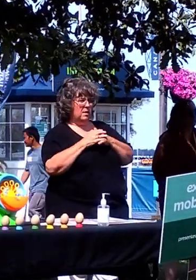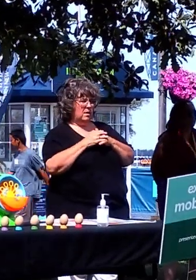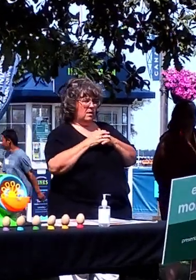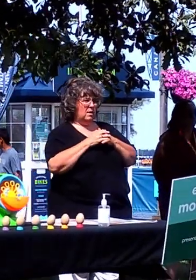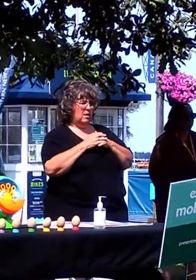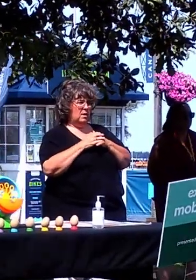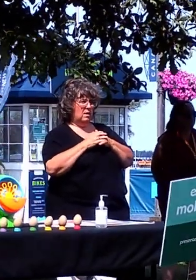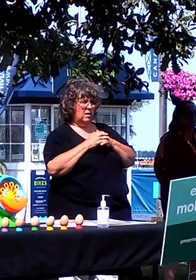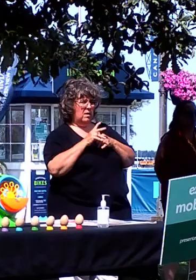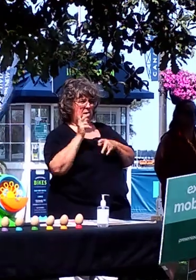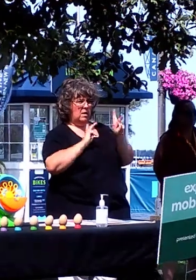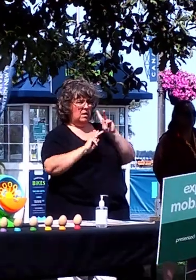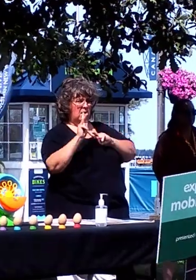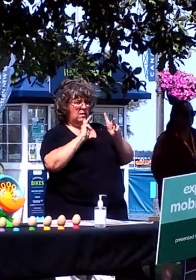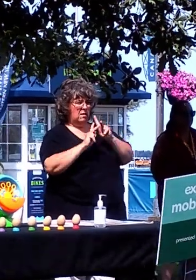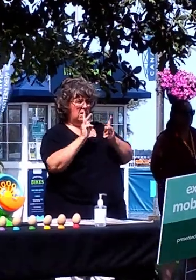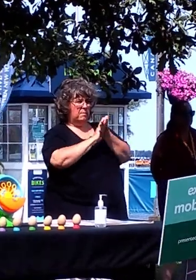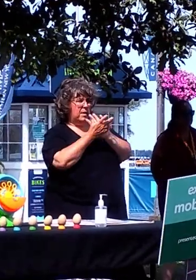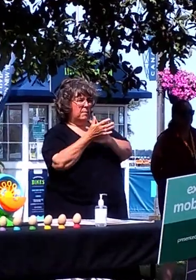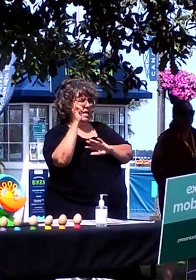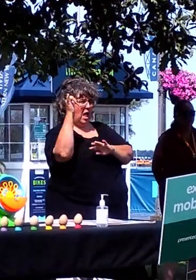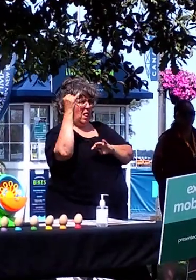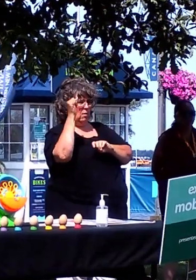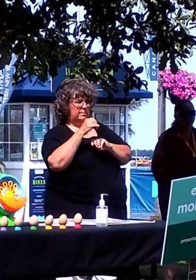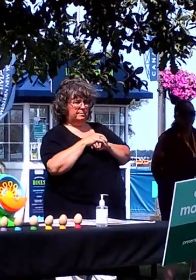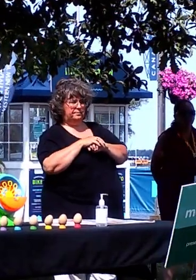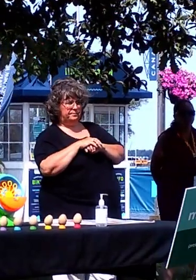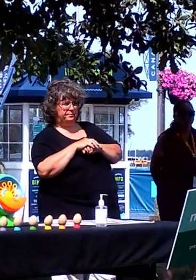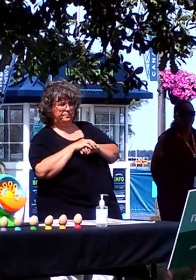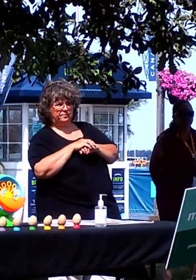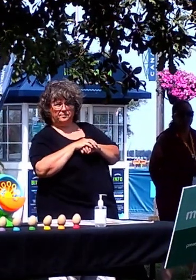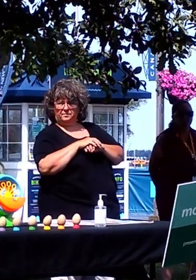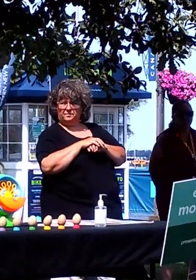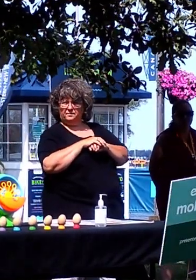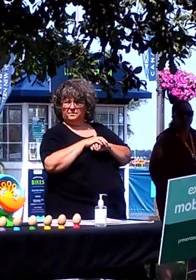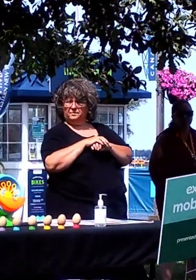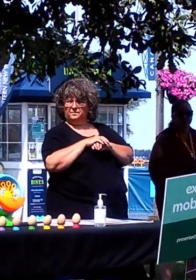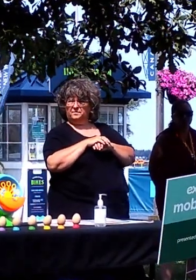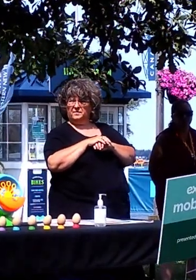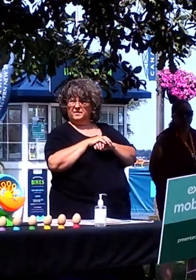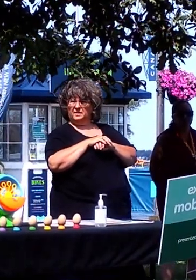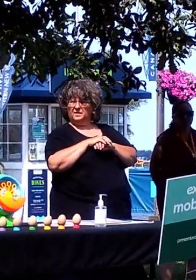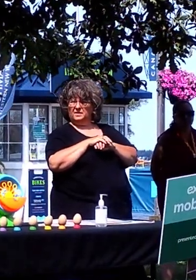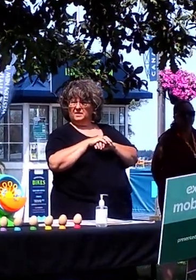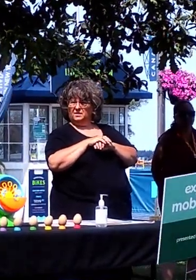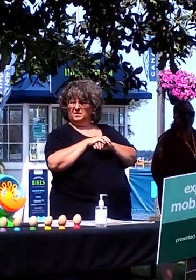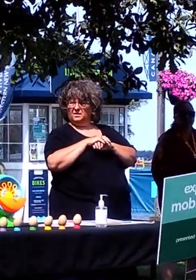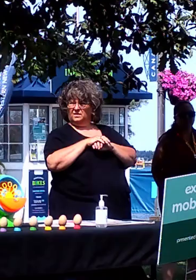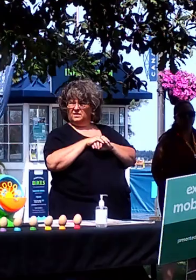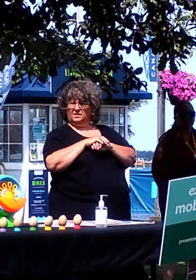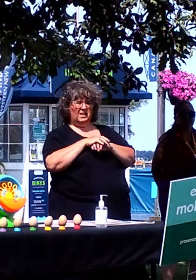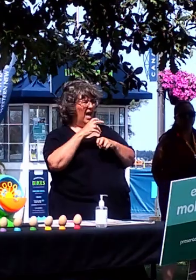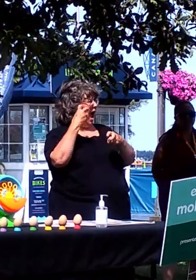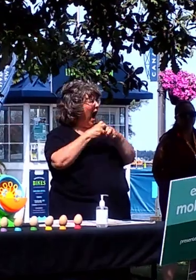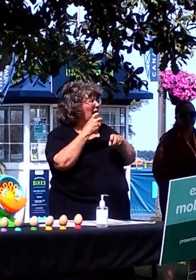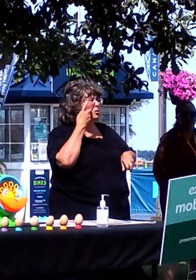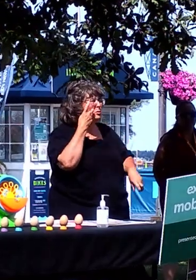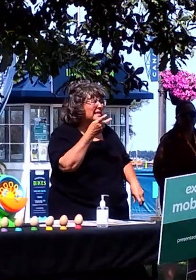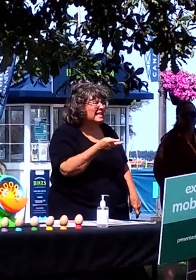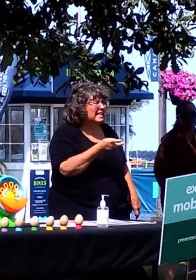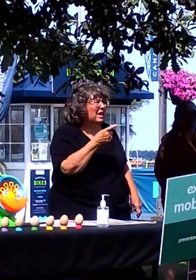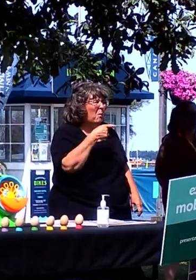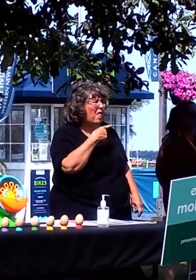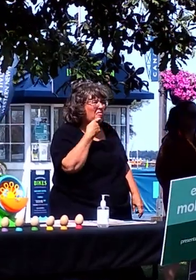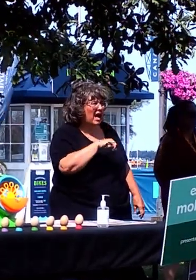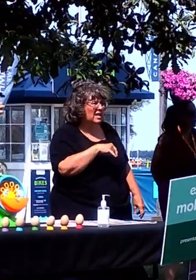it and everything turns yellow. And finally, now this one might be a little bit harder to tell what it